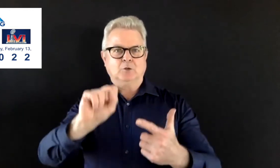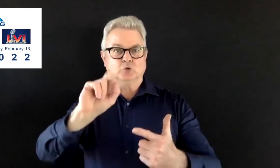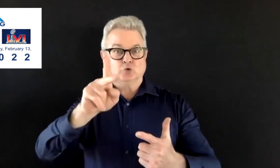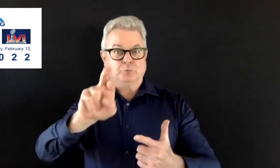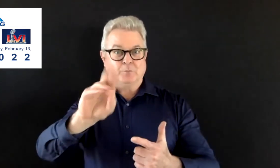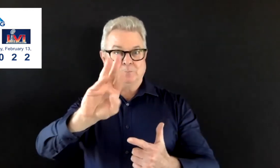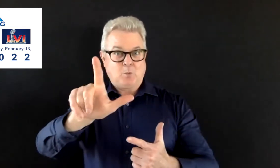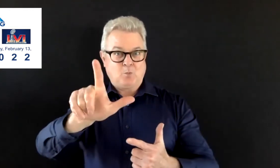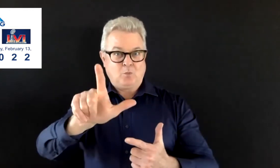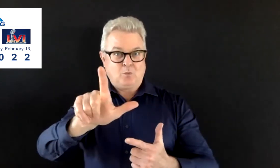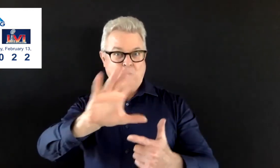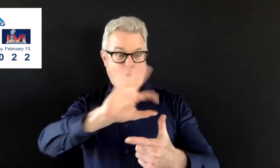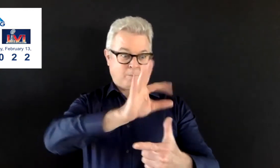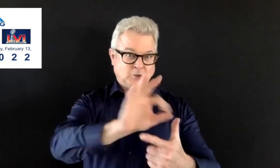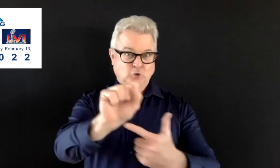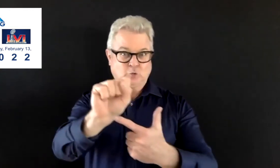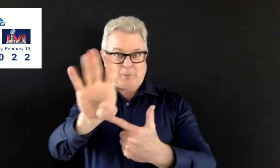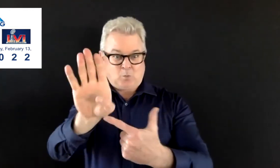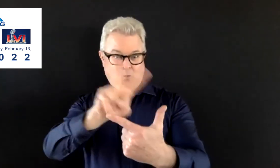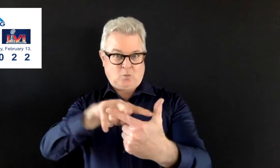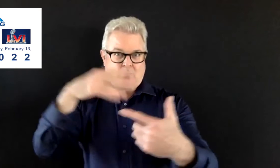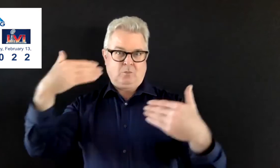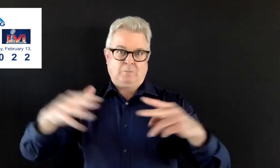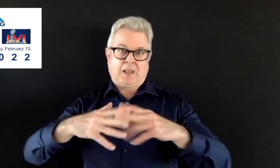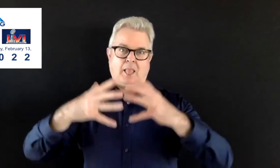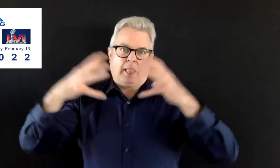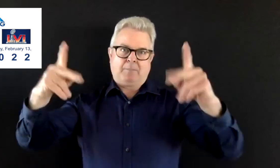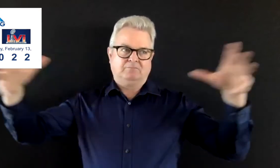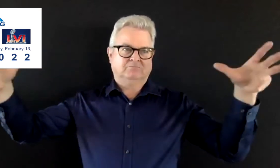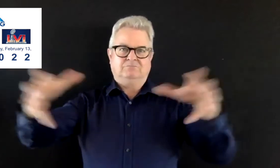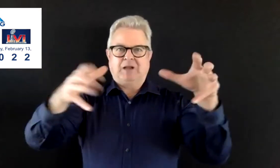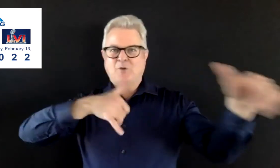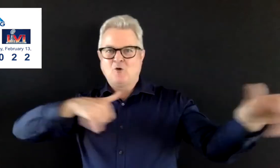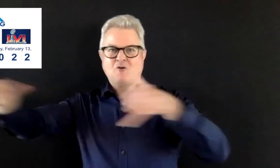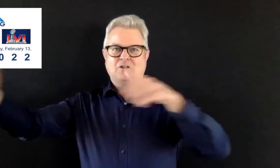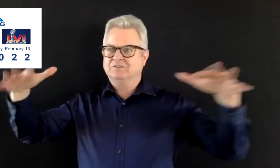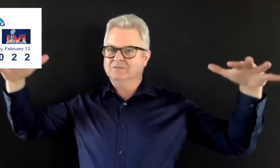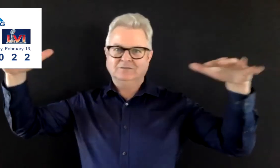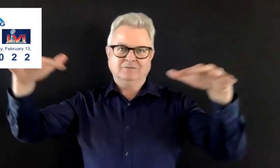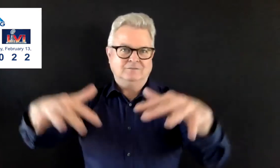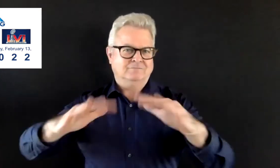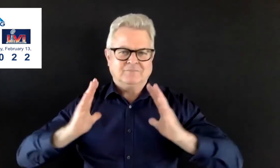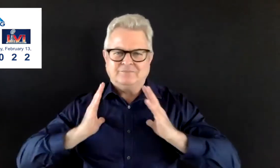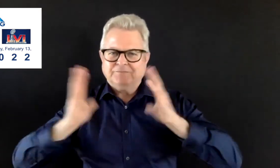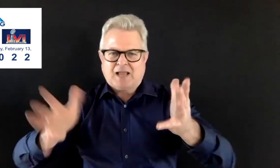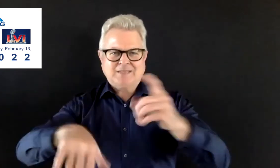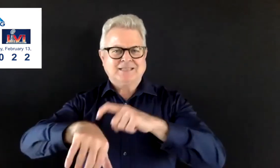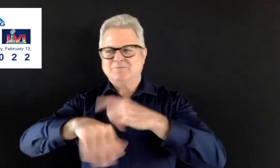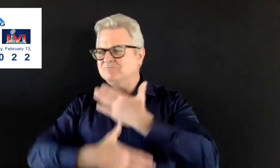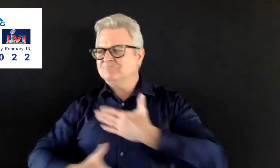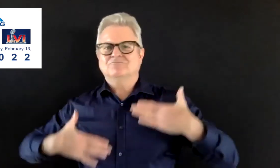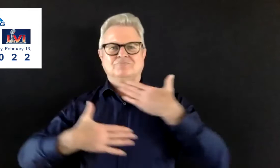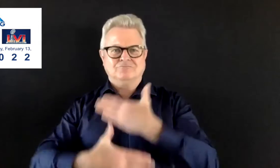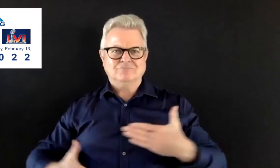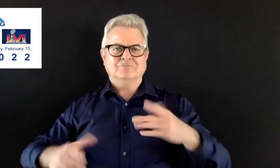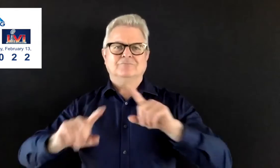And that is February 13th, we have the Super Bowl Sunday, and currently we have the Olympics going on, where there are large gatherings, people